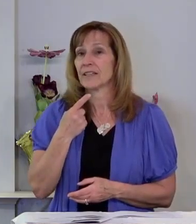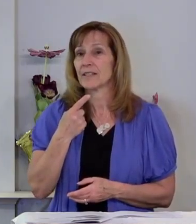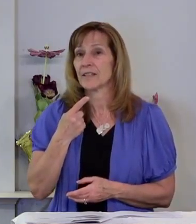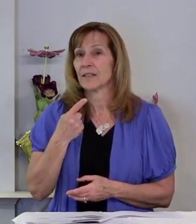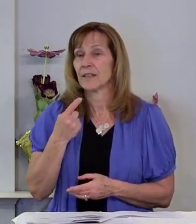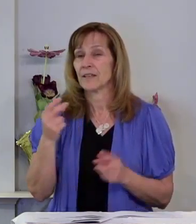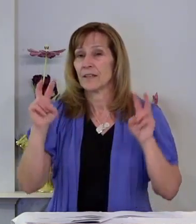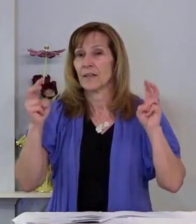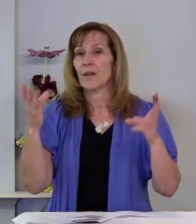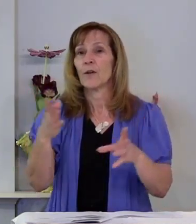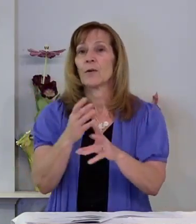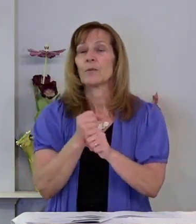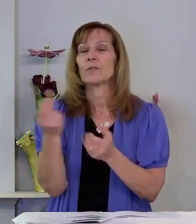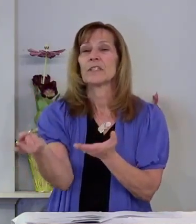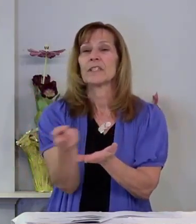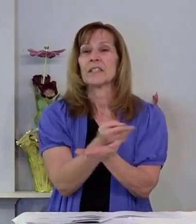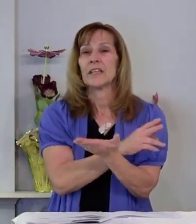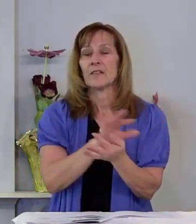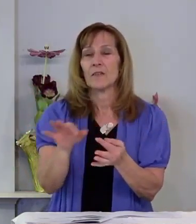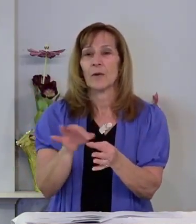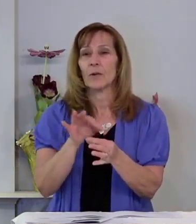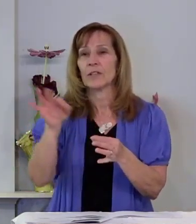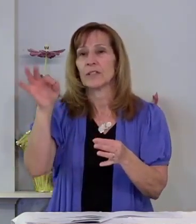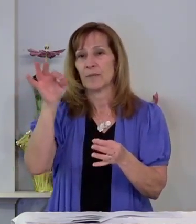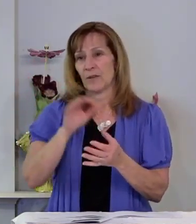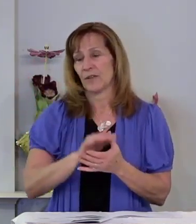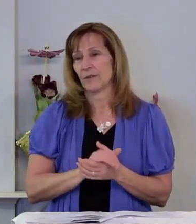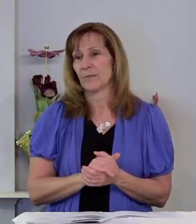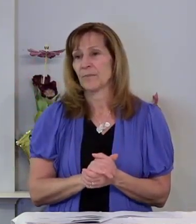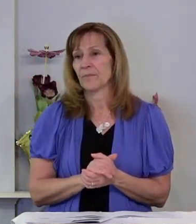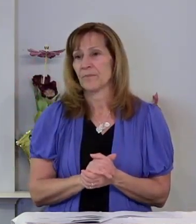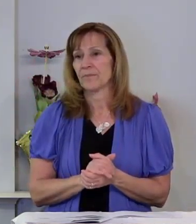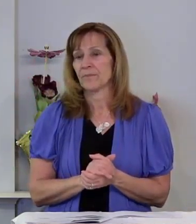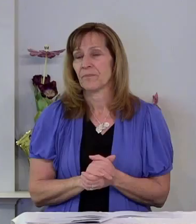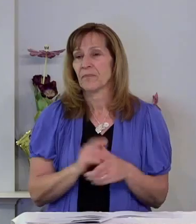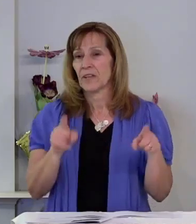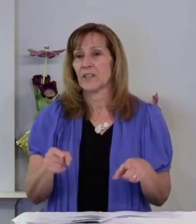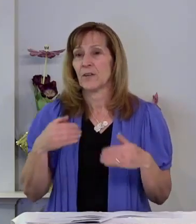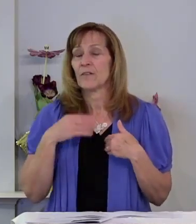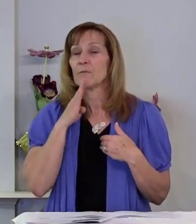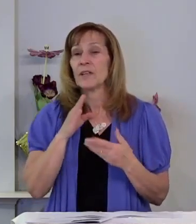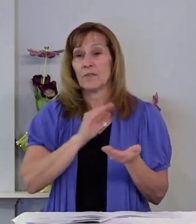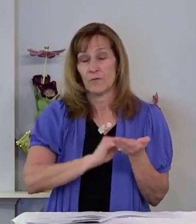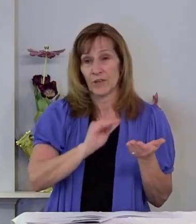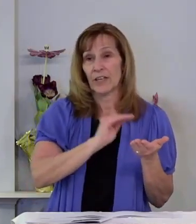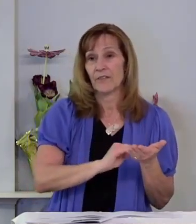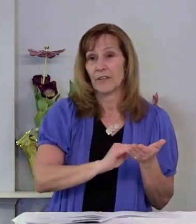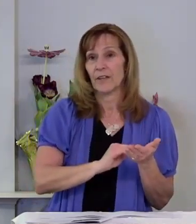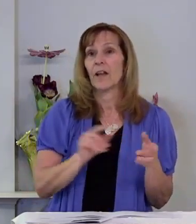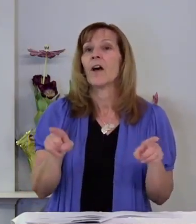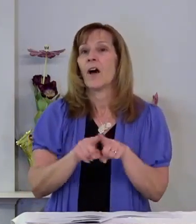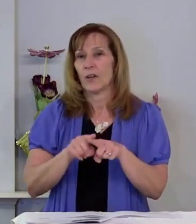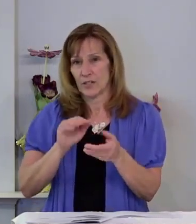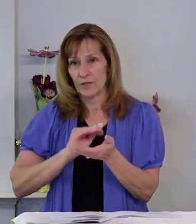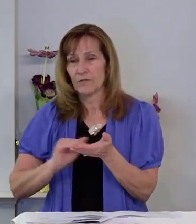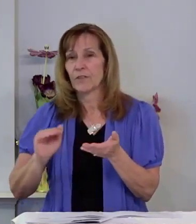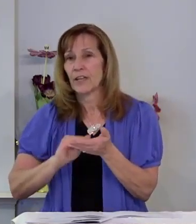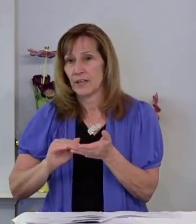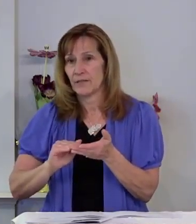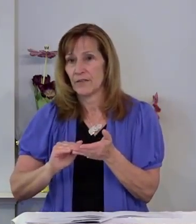who are you going to trust? Your own ability to deal with what frightens you, your